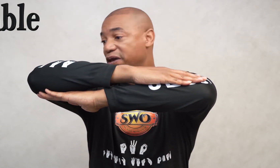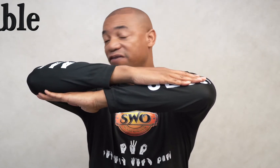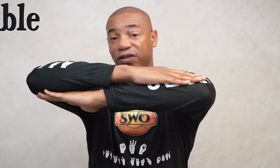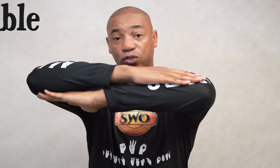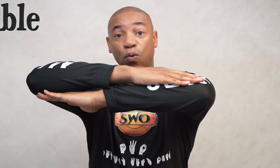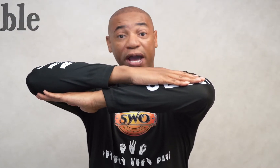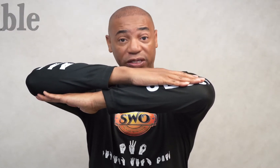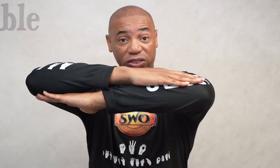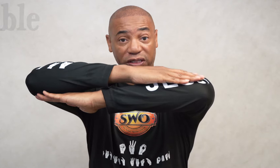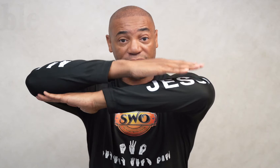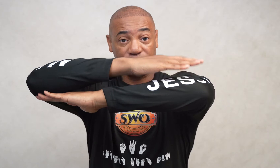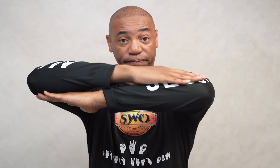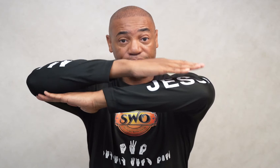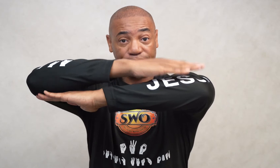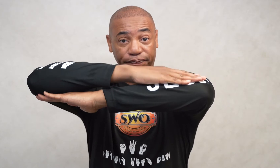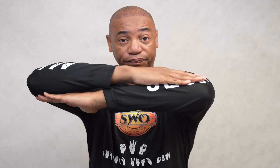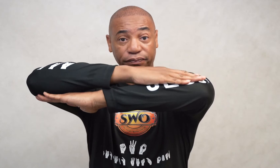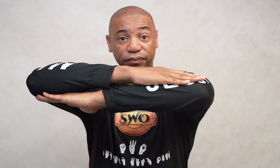pivot twice.